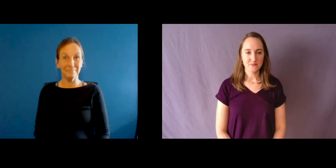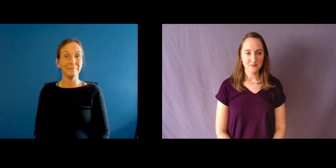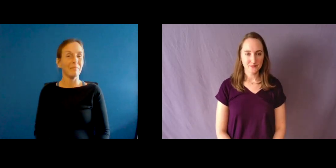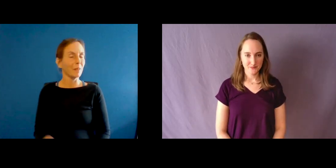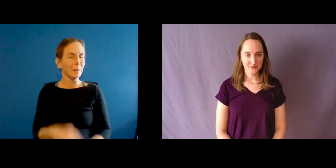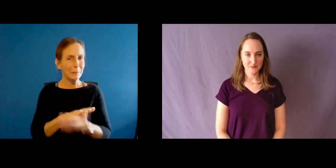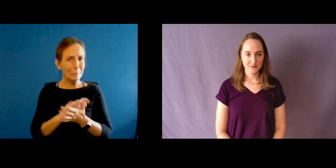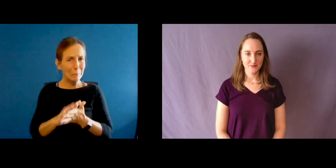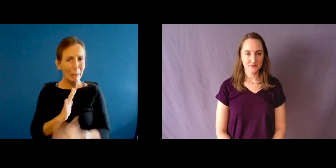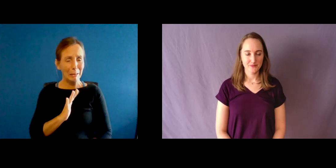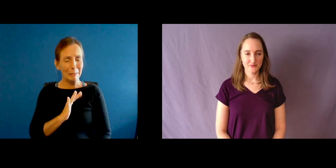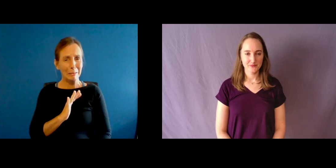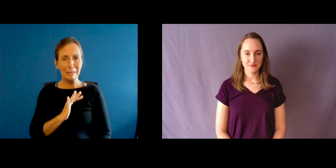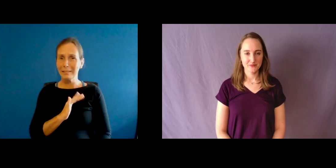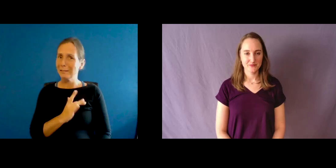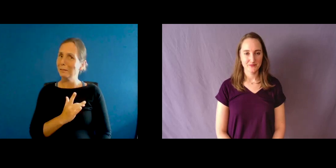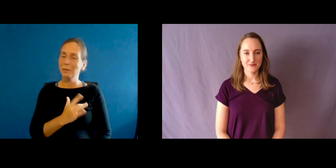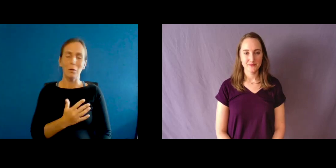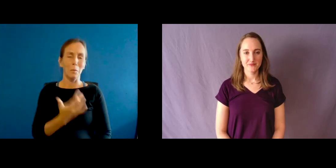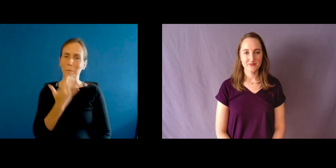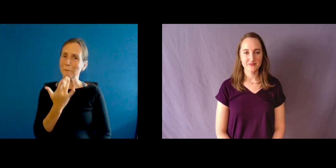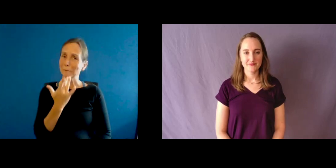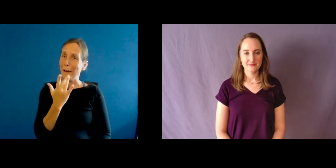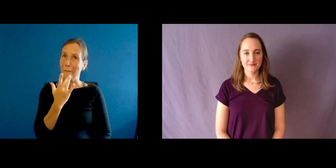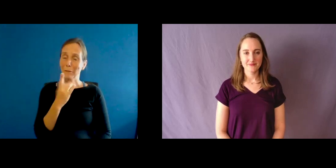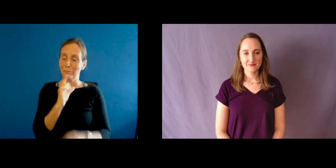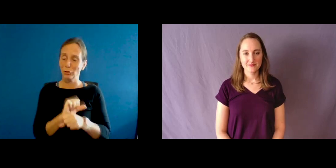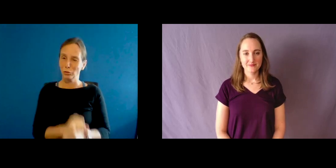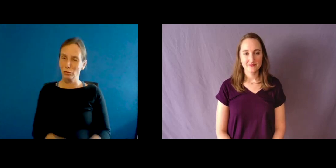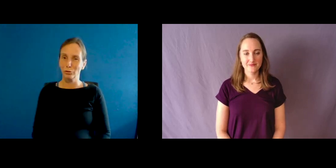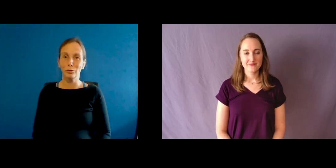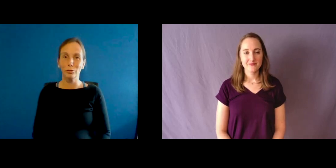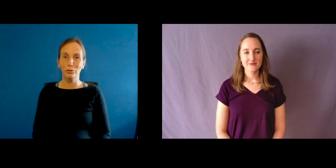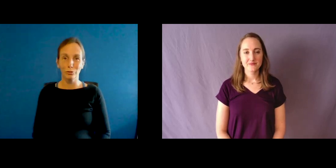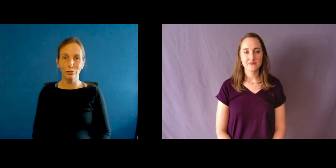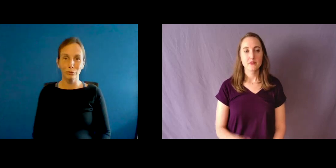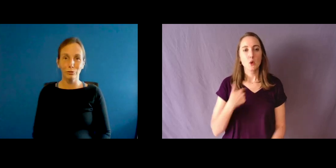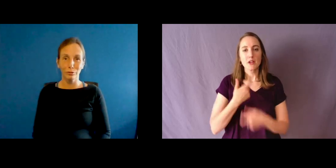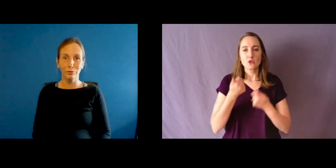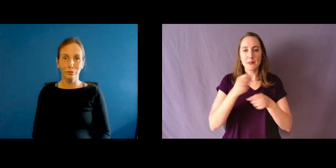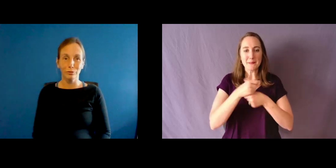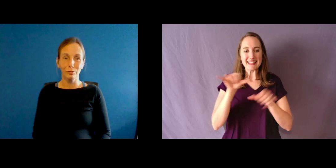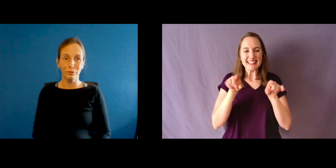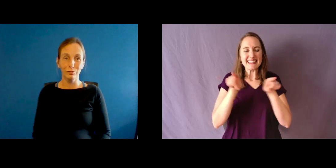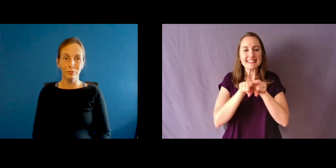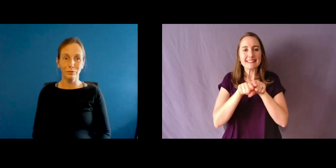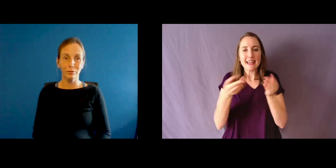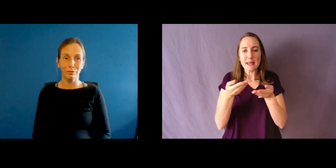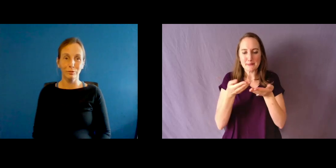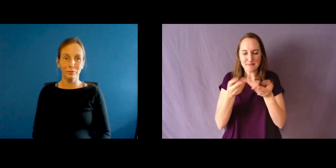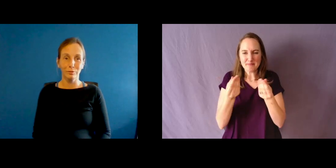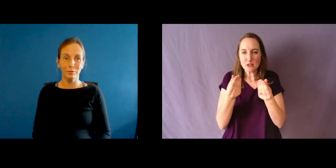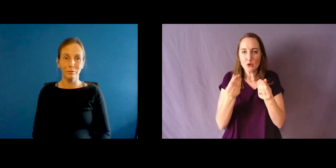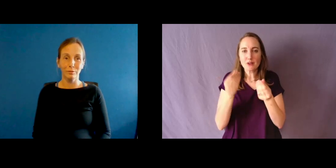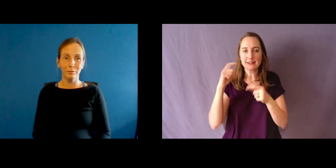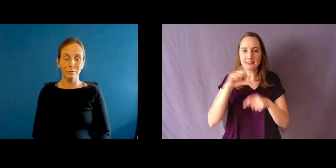nice. Yeah, they're my favorite for sure. And we try to make it out of it's the same material as seatbelts. Okay.